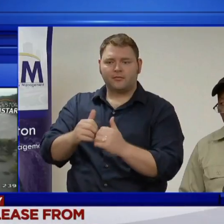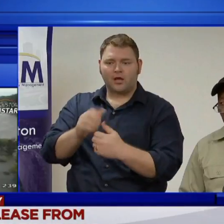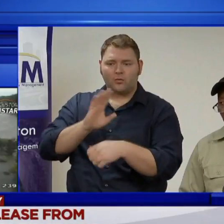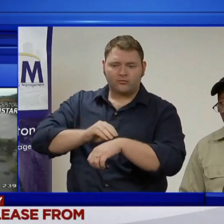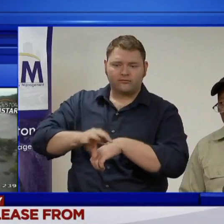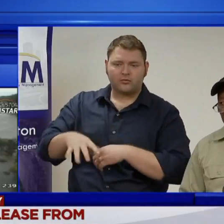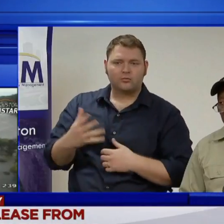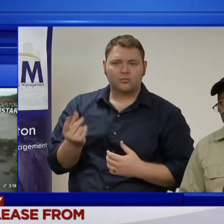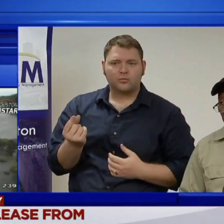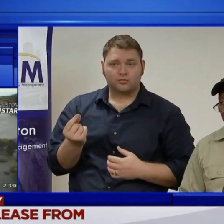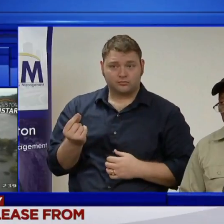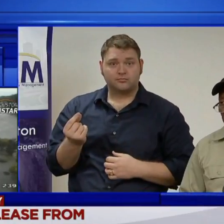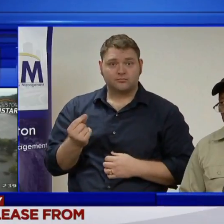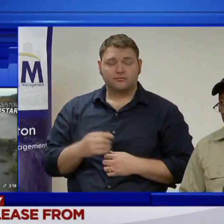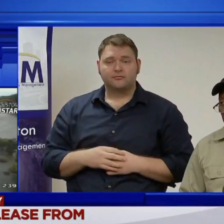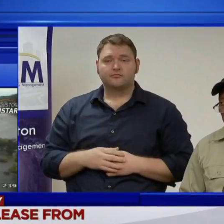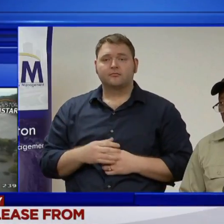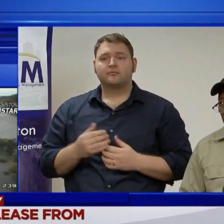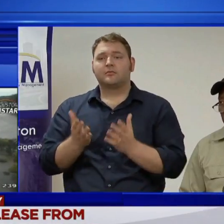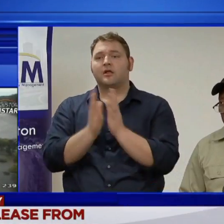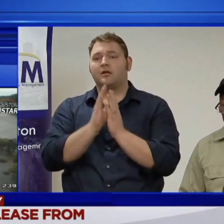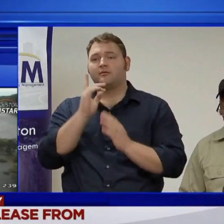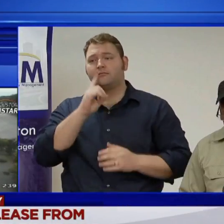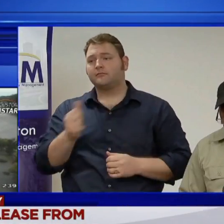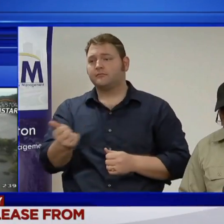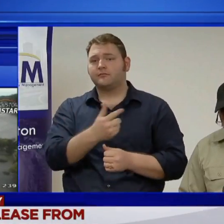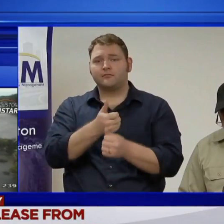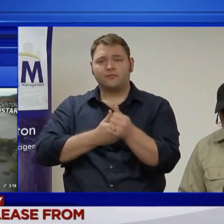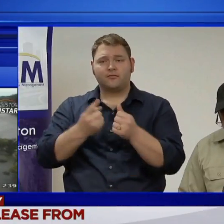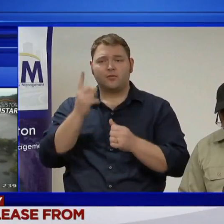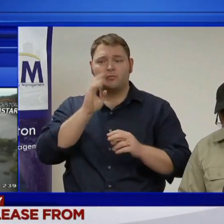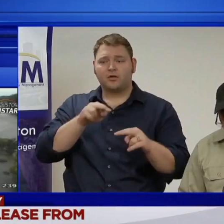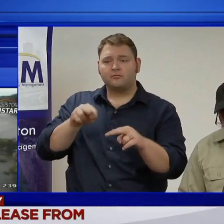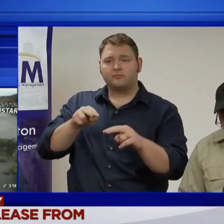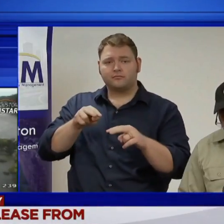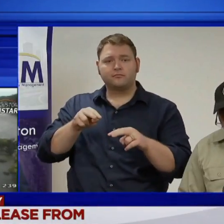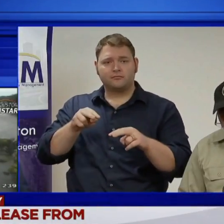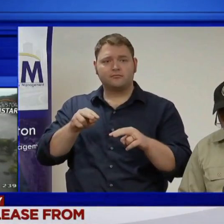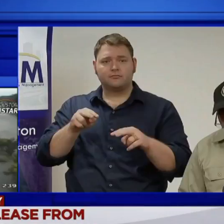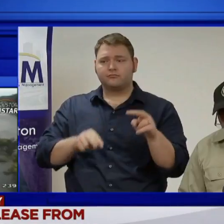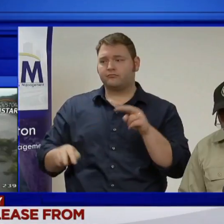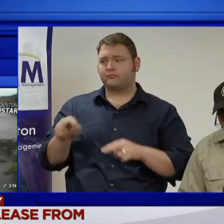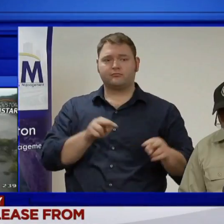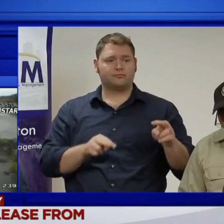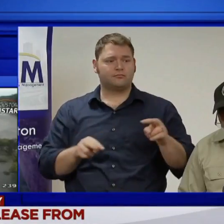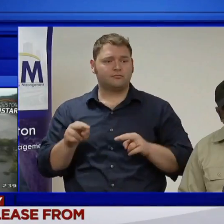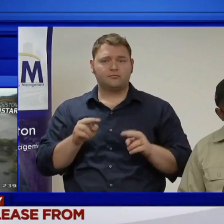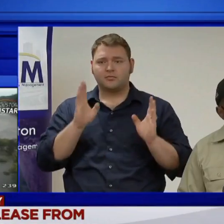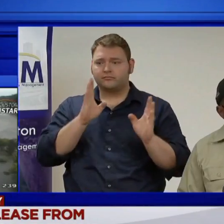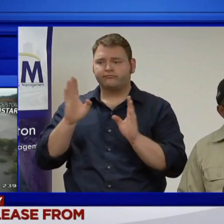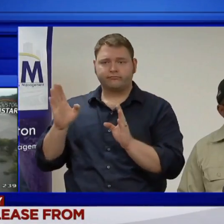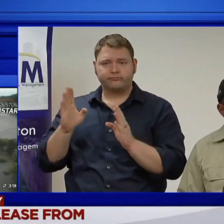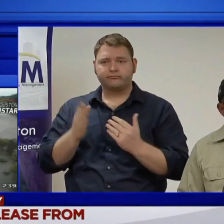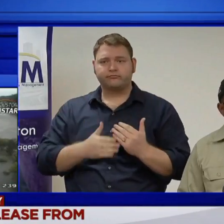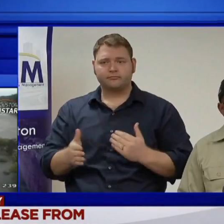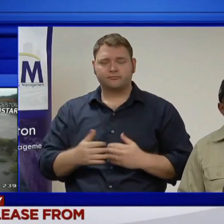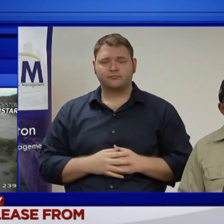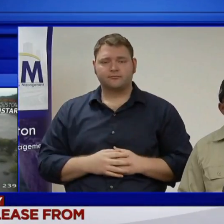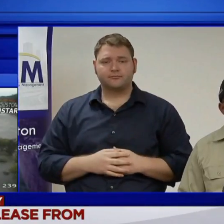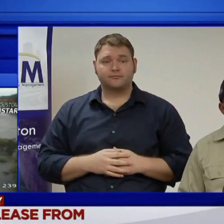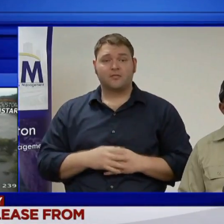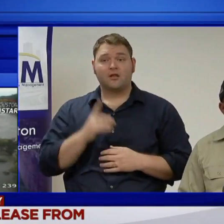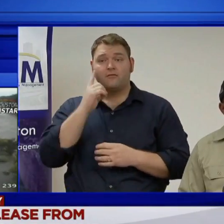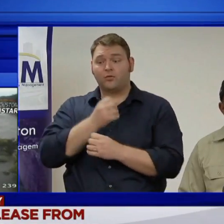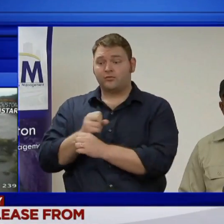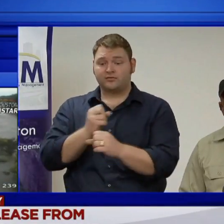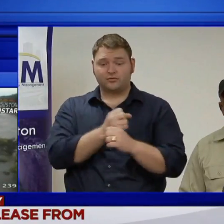certainly asking everyone to be alert, to be attentive as we move forward. On the rescues, which